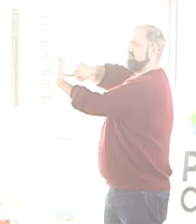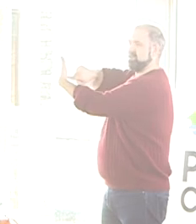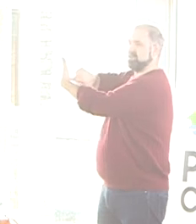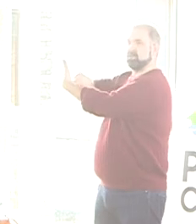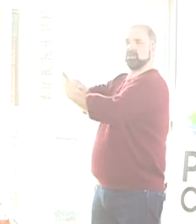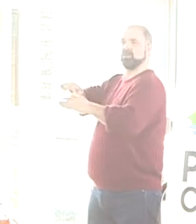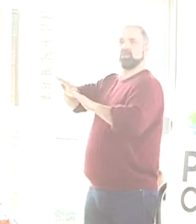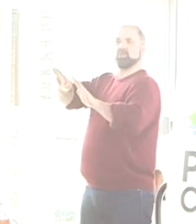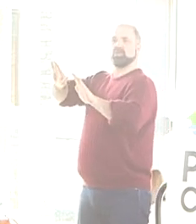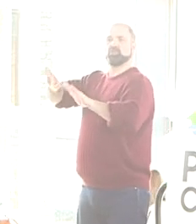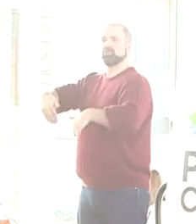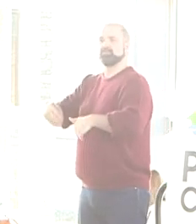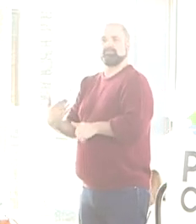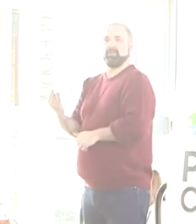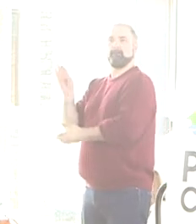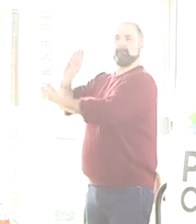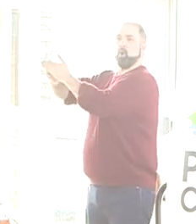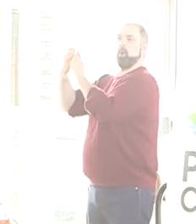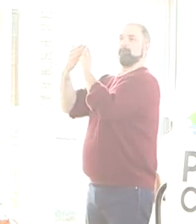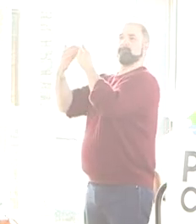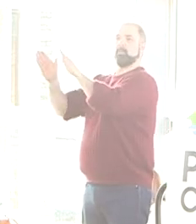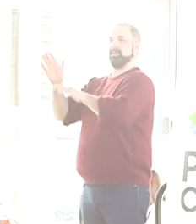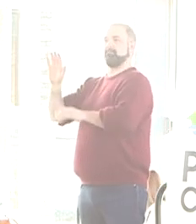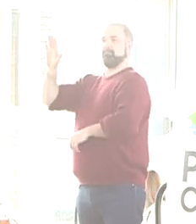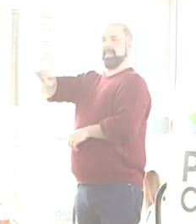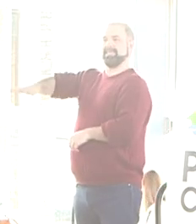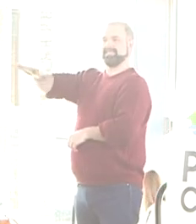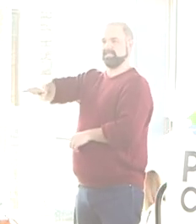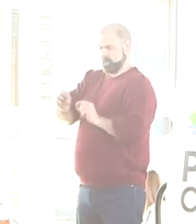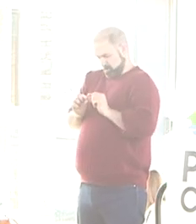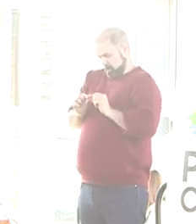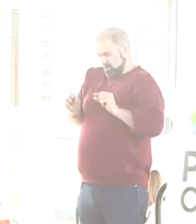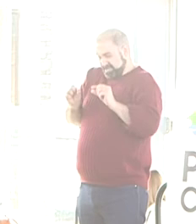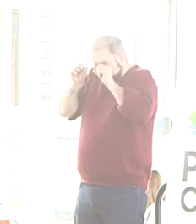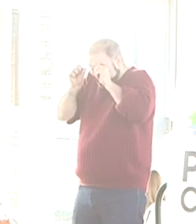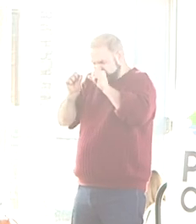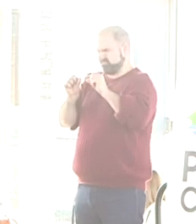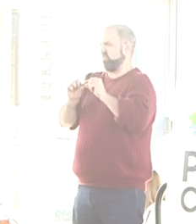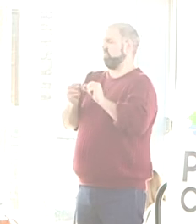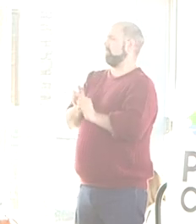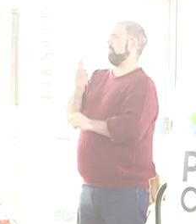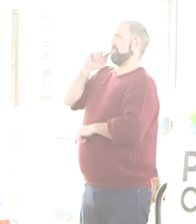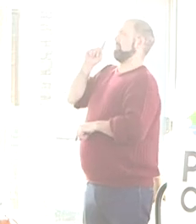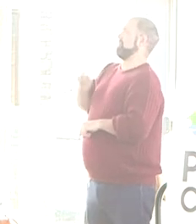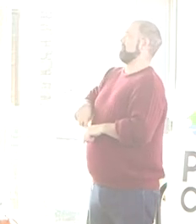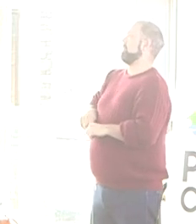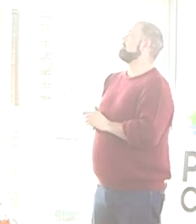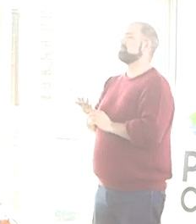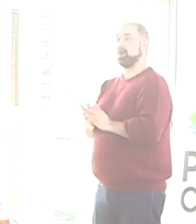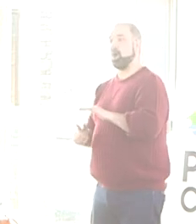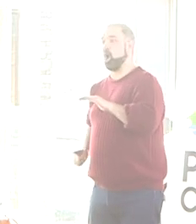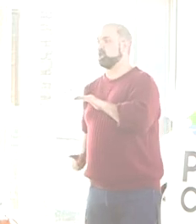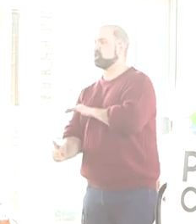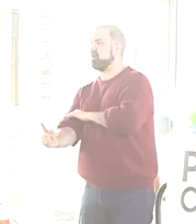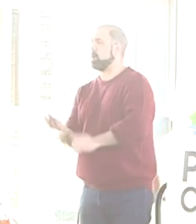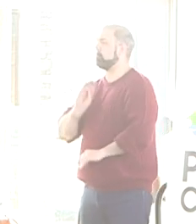not to be stuck on public places or something. Yeah. It was in tiny print on the bottom of the sticker. So it's, you know, they were all over the London Underground, entirely where they